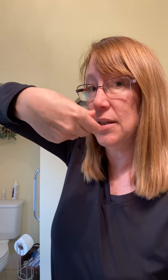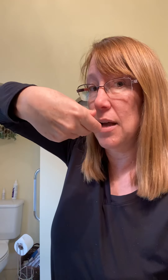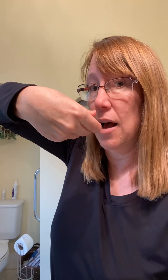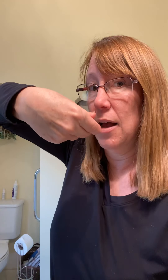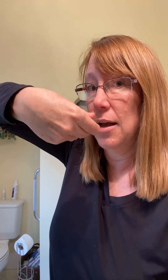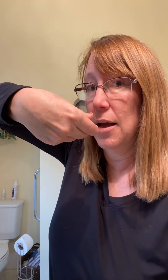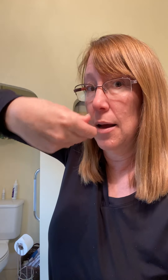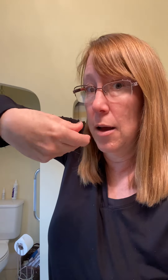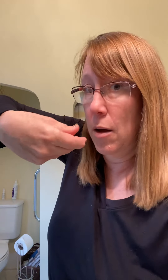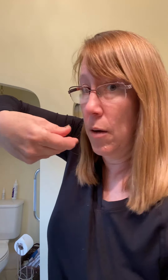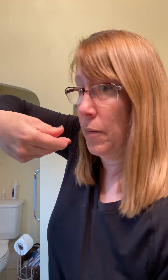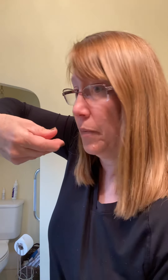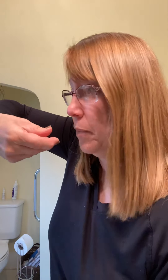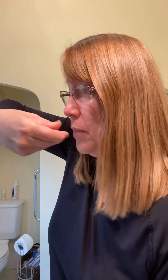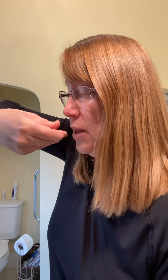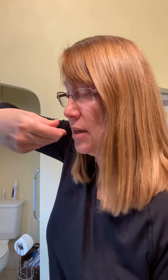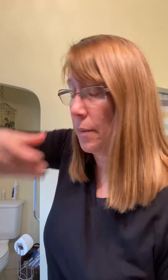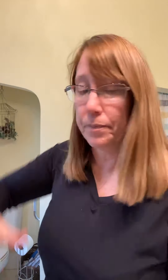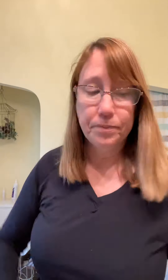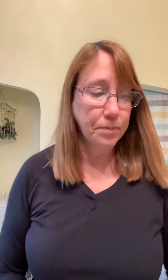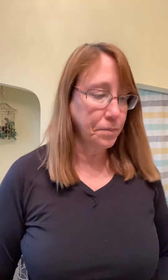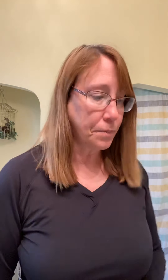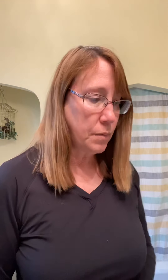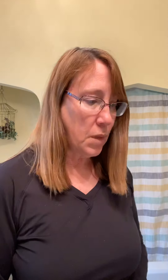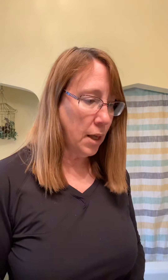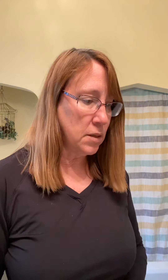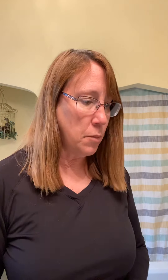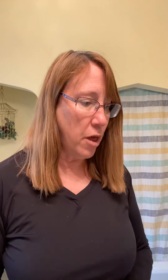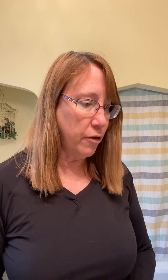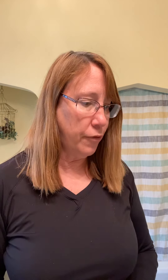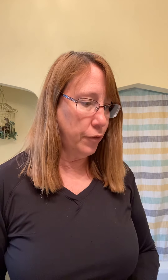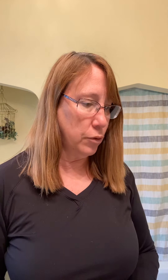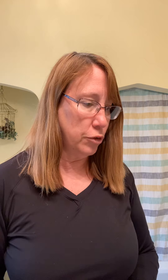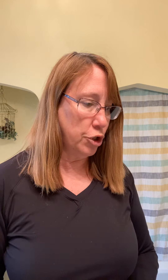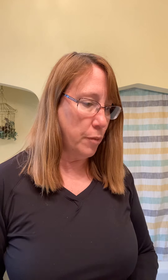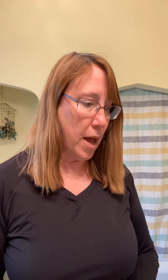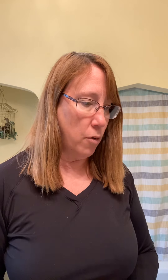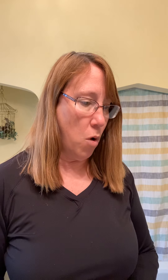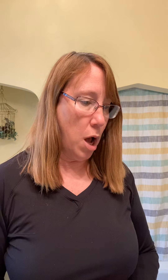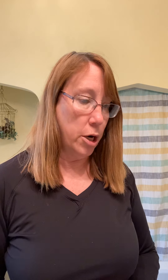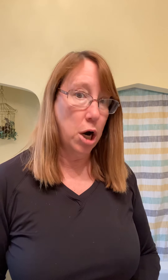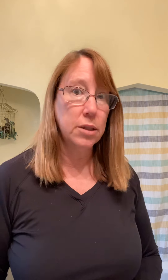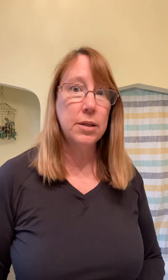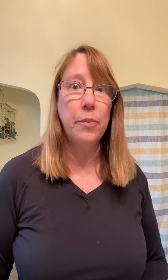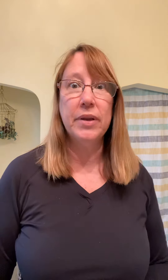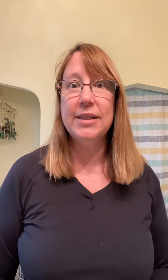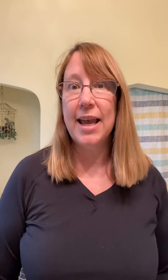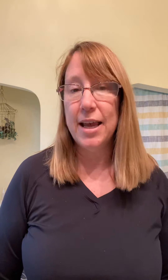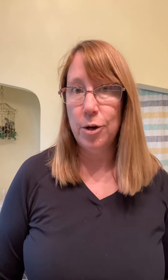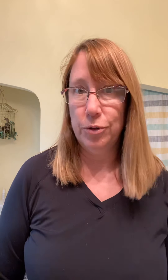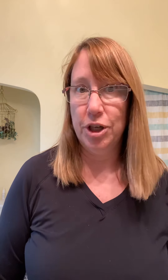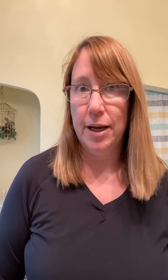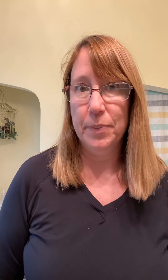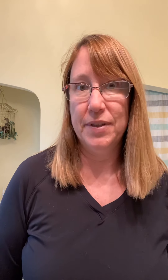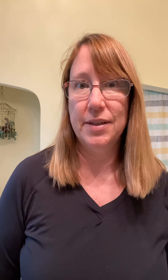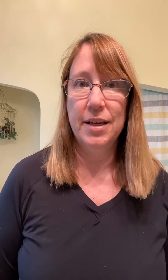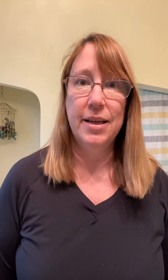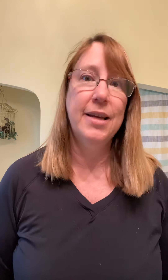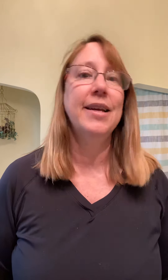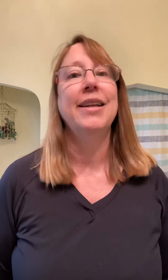pizza? Pizza. Some other foods you might want are some potato chips. Now I